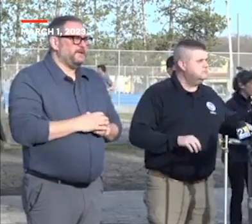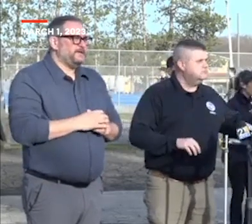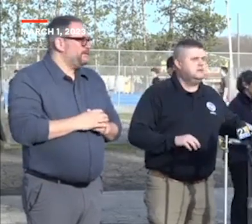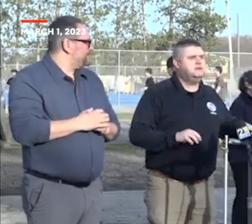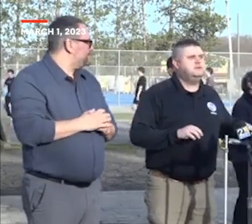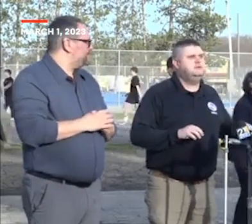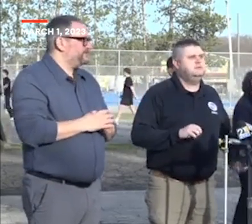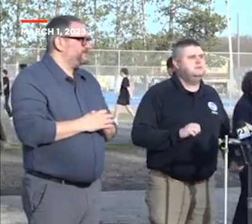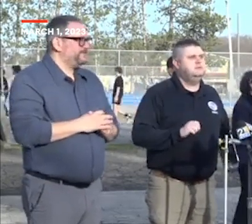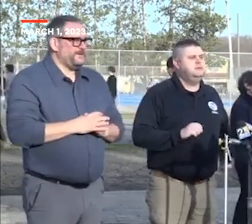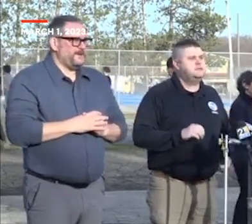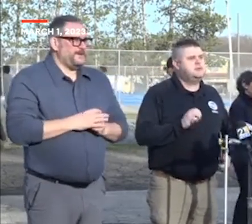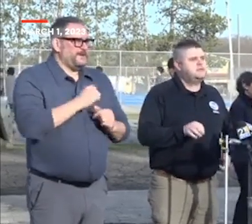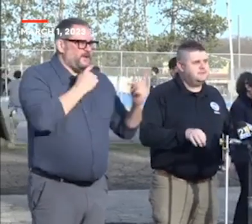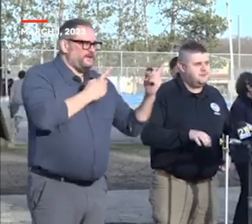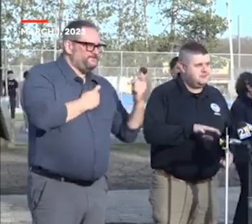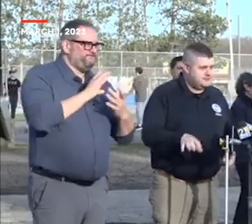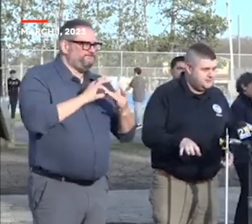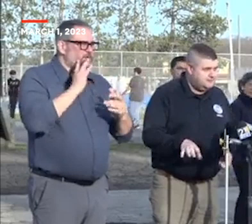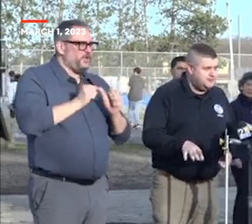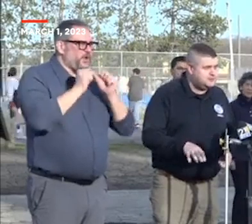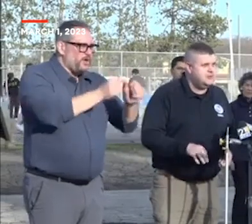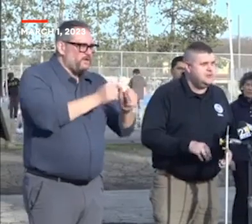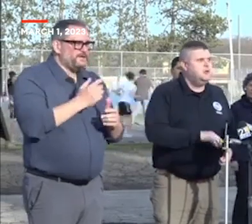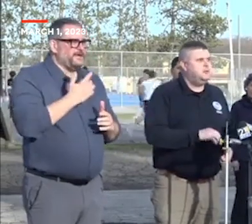Ma'am, this press conference is